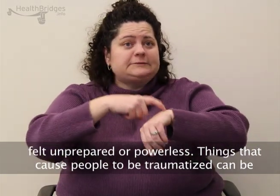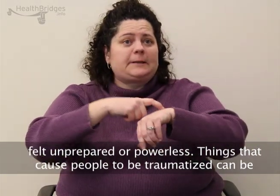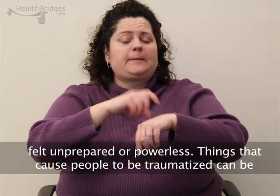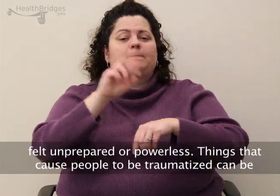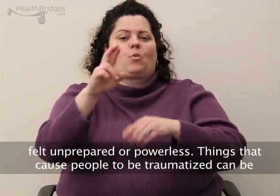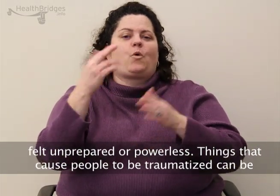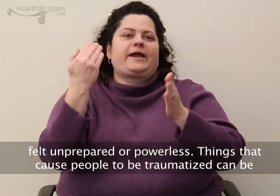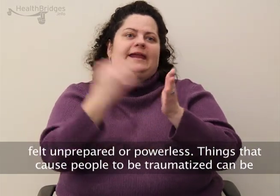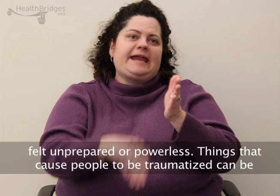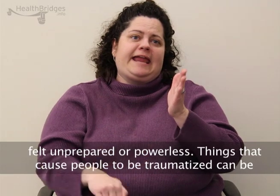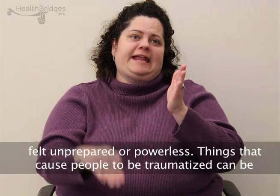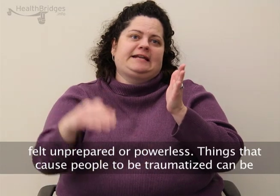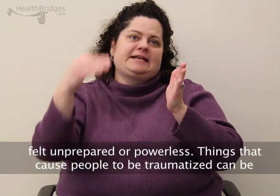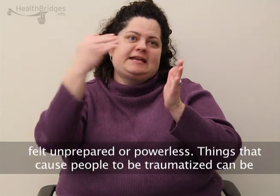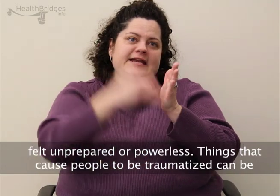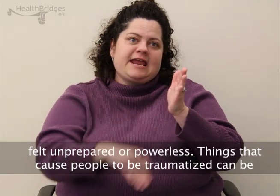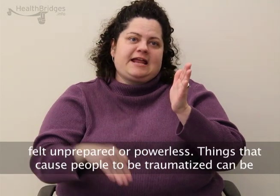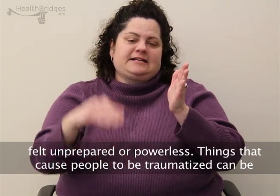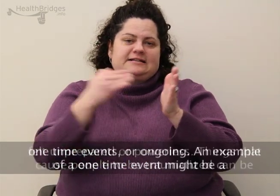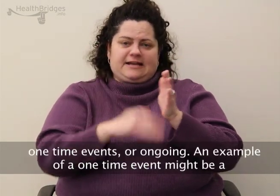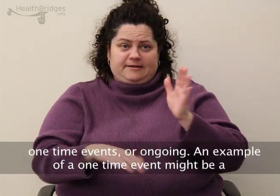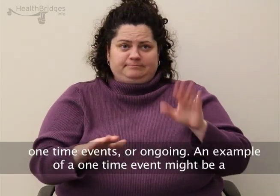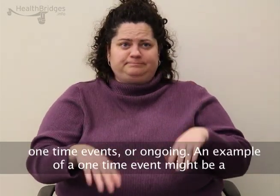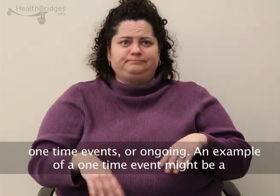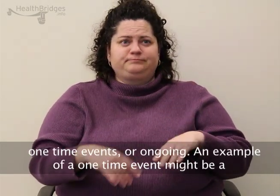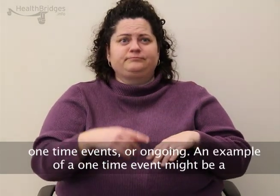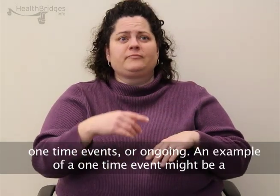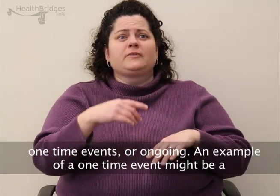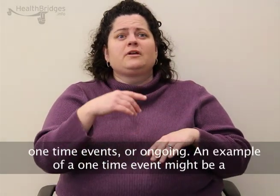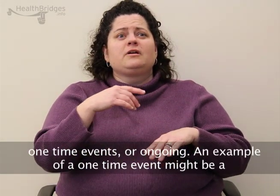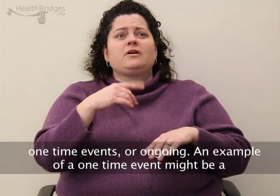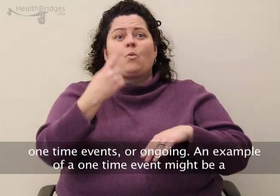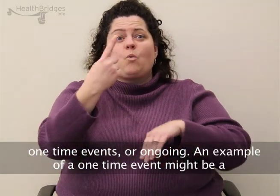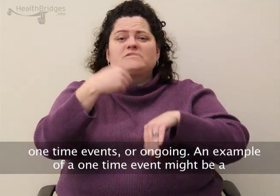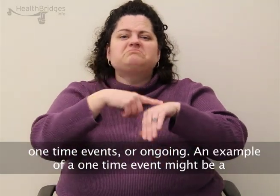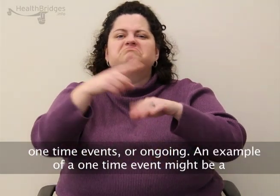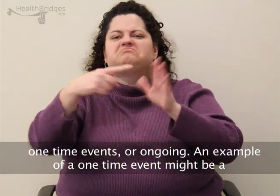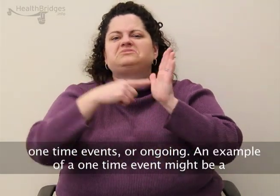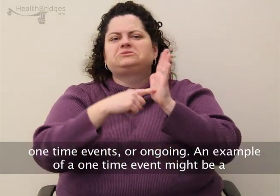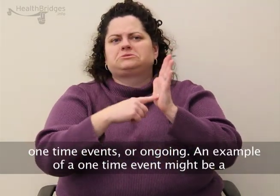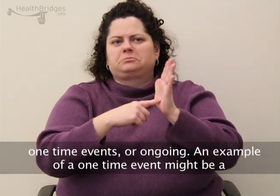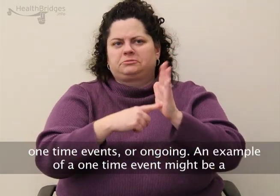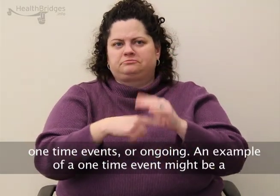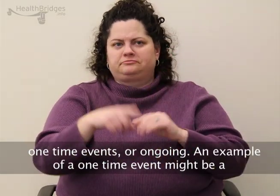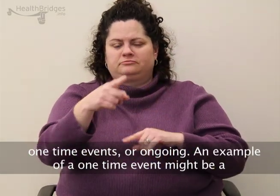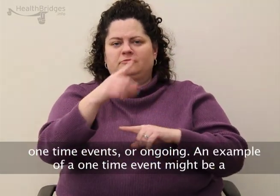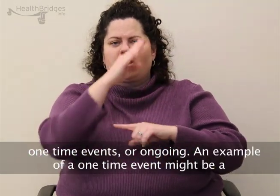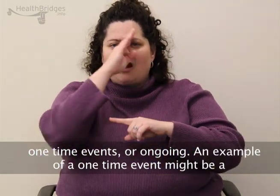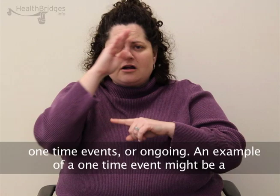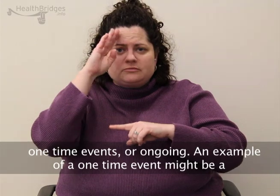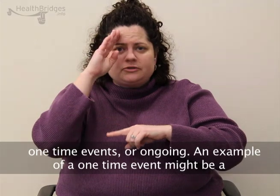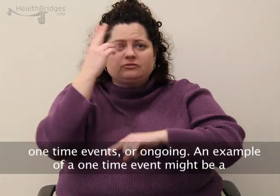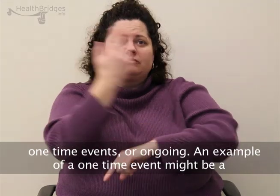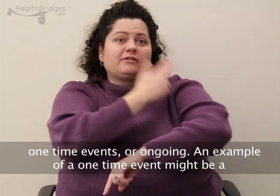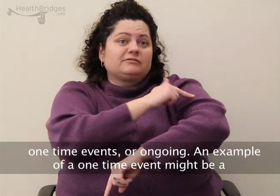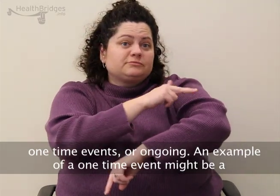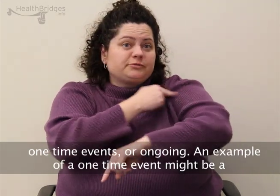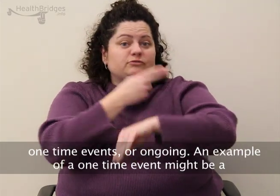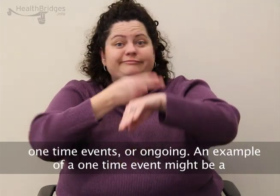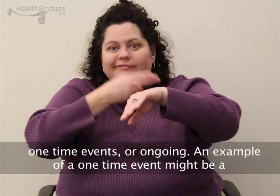Things that cause people to be traumatized can be one-time events or ongoing. An example of a